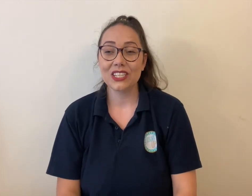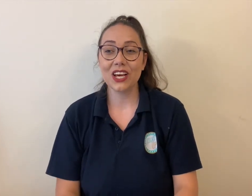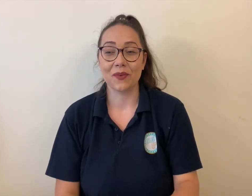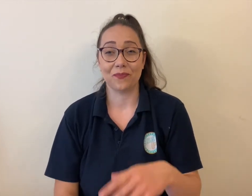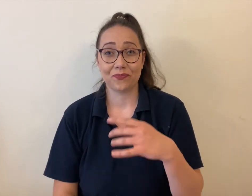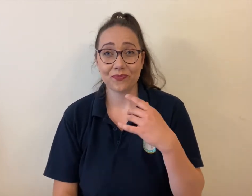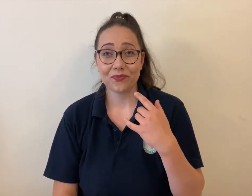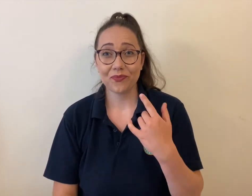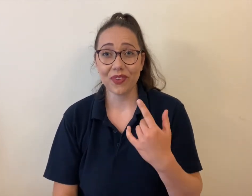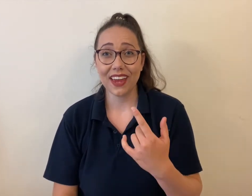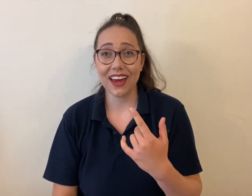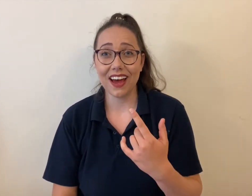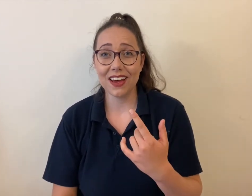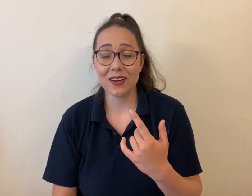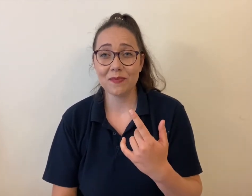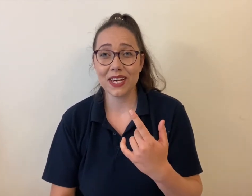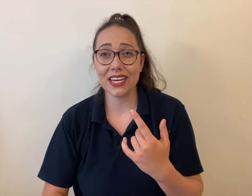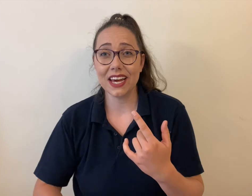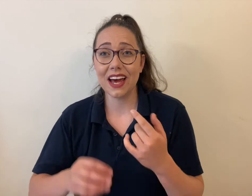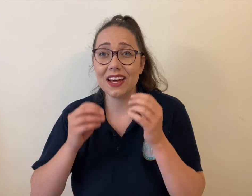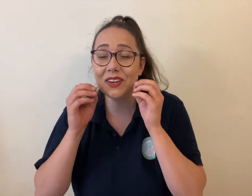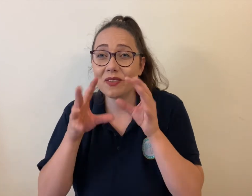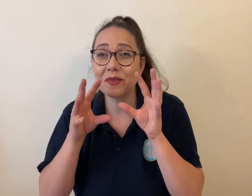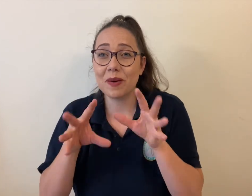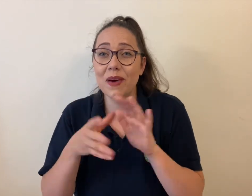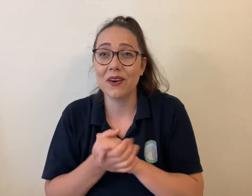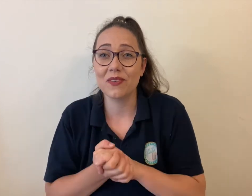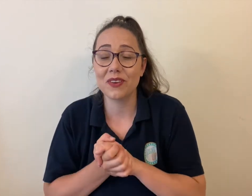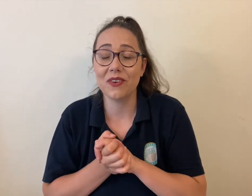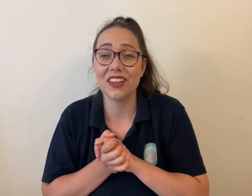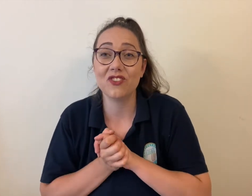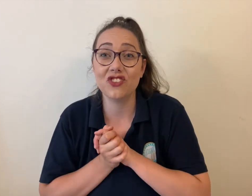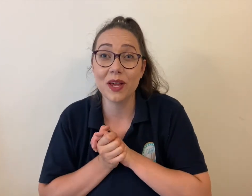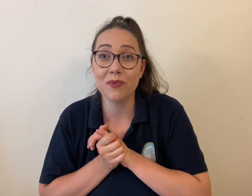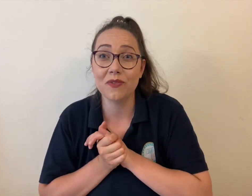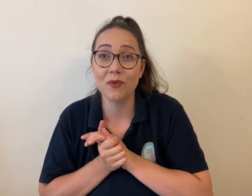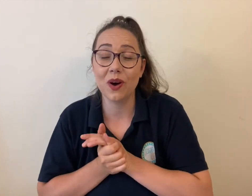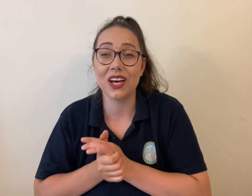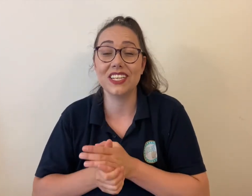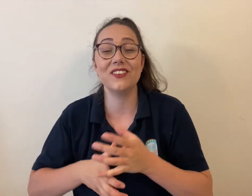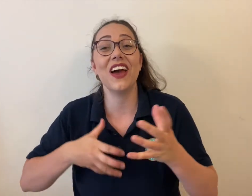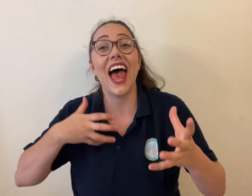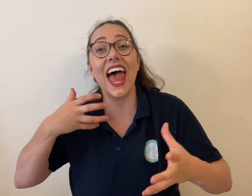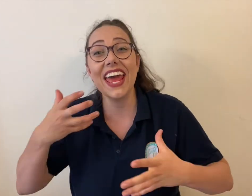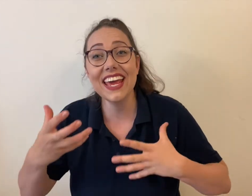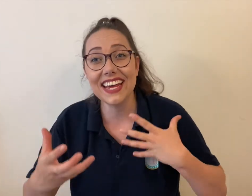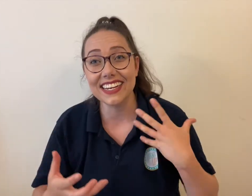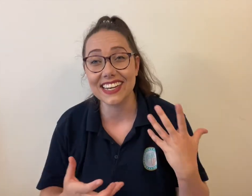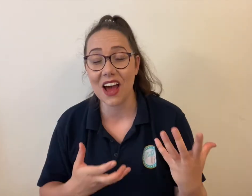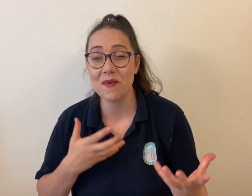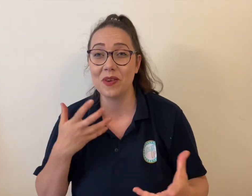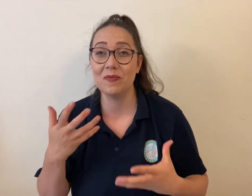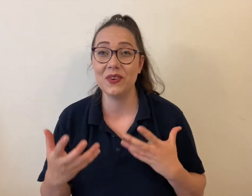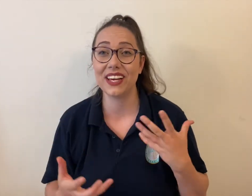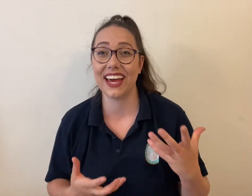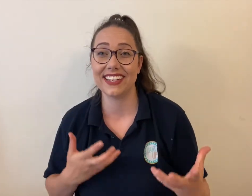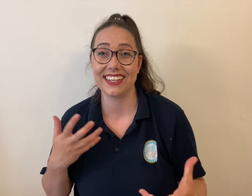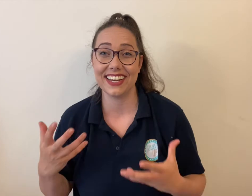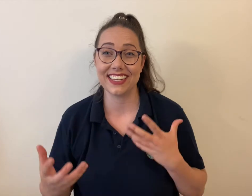So I can be using my mouth to create the shapes of the word to aid how I'm communicating in